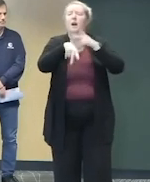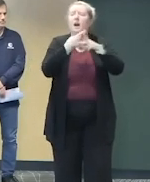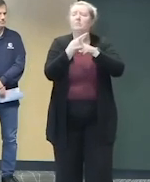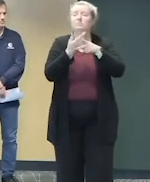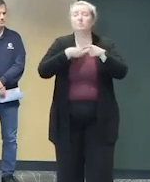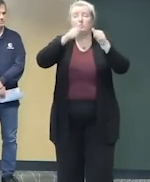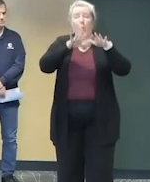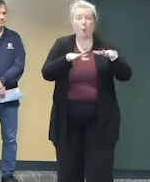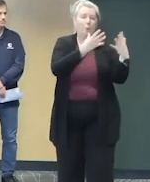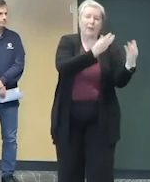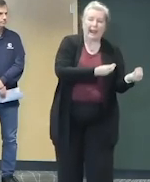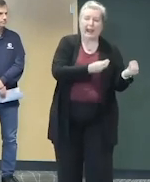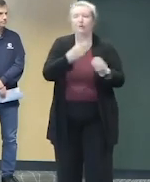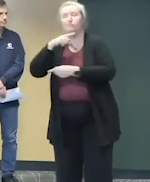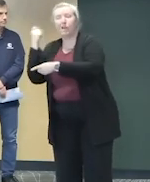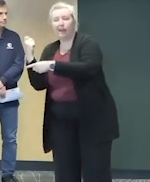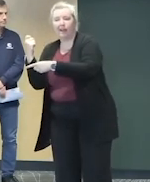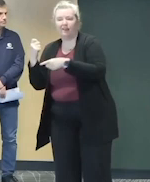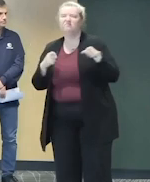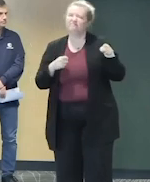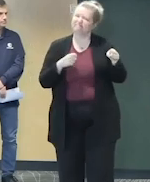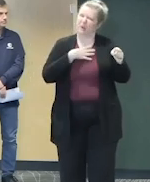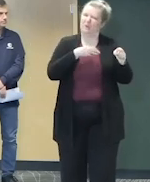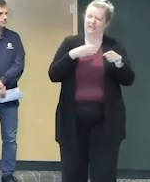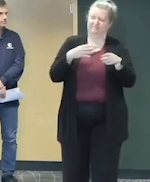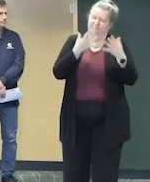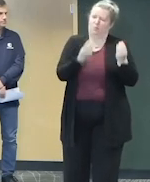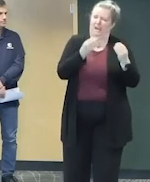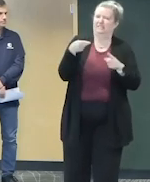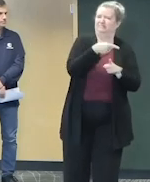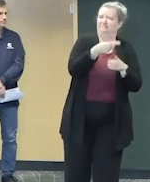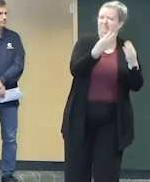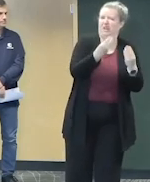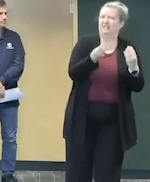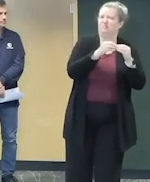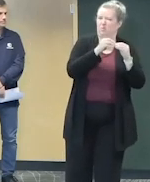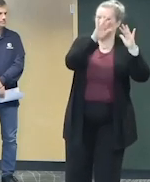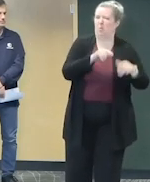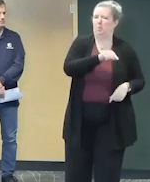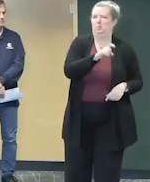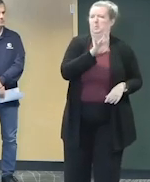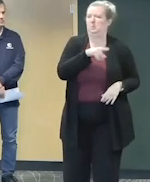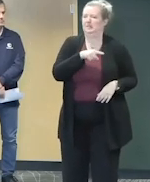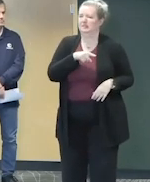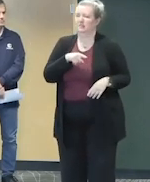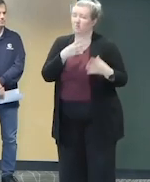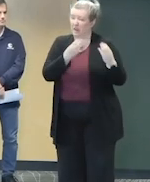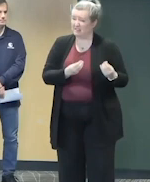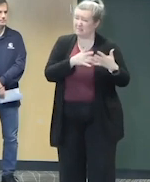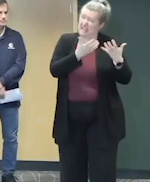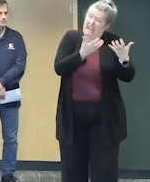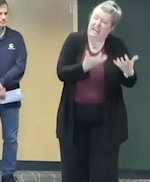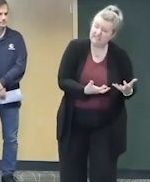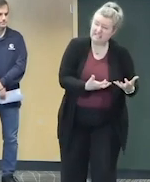heavy and wet. This is going to be in the latter category based on what we're sensing. So that makes the extra underline